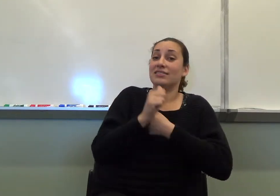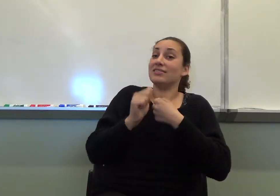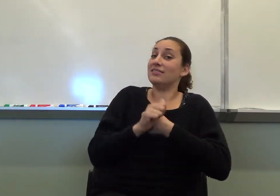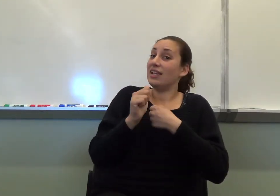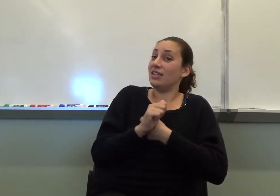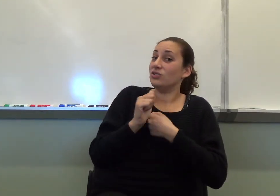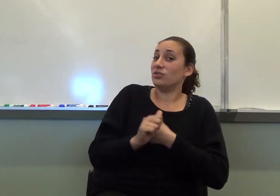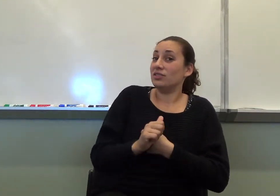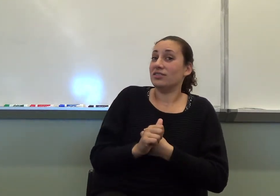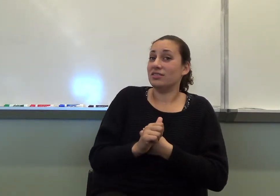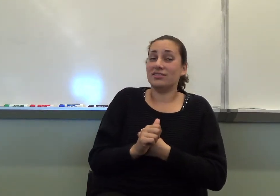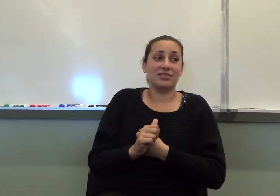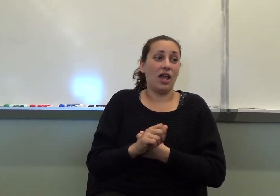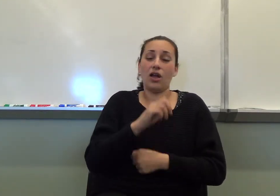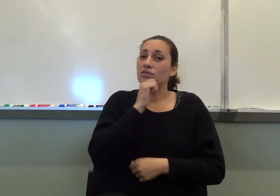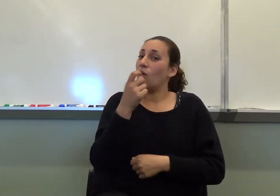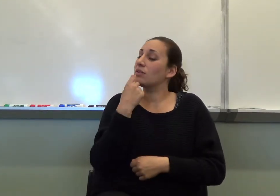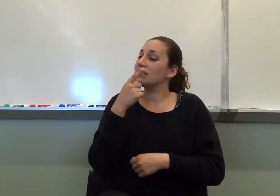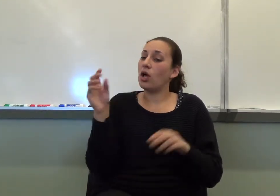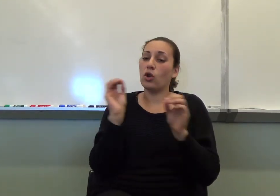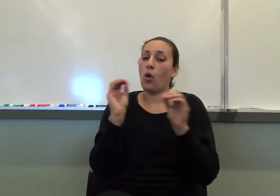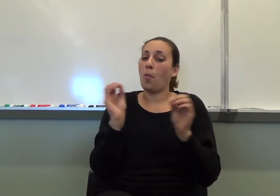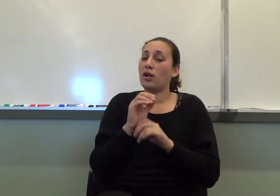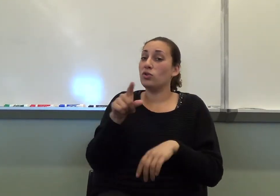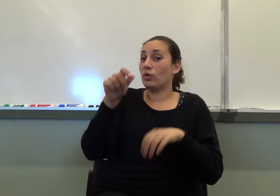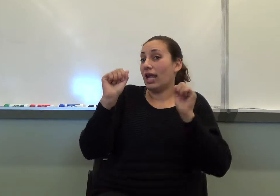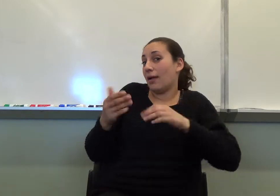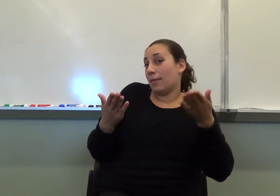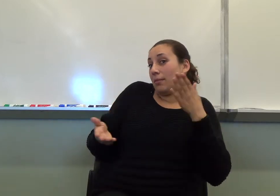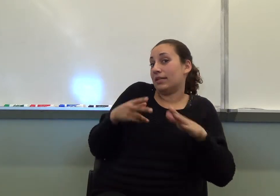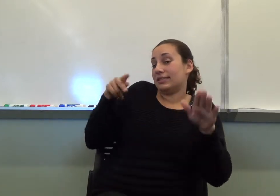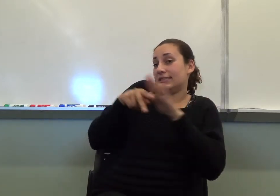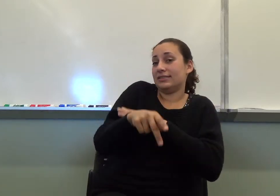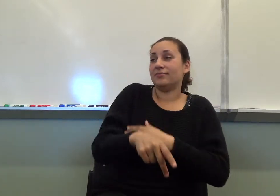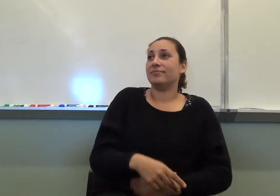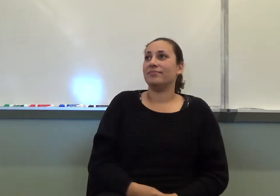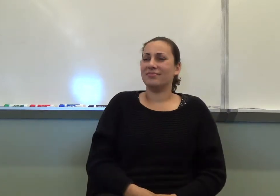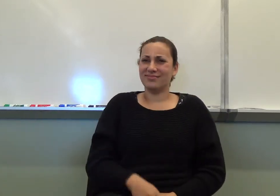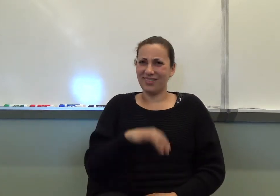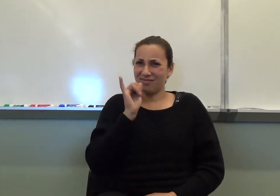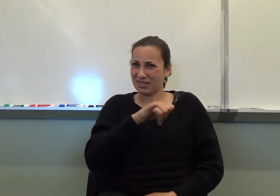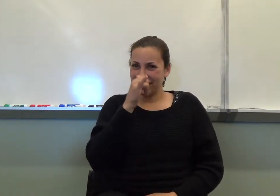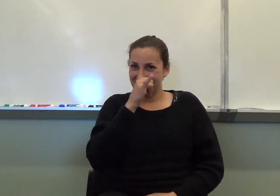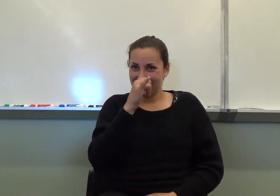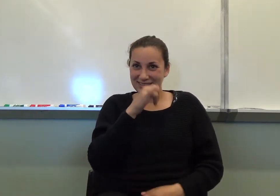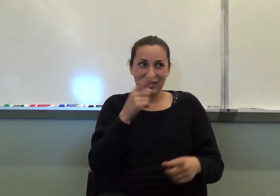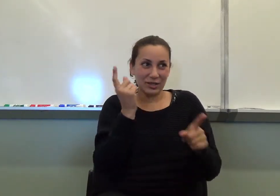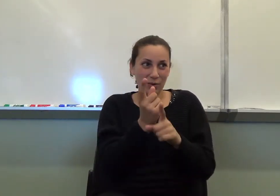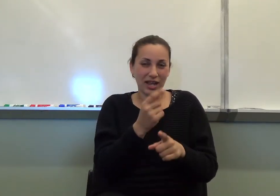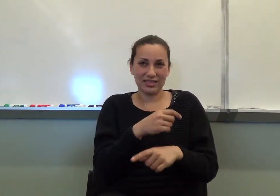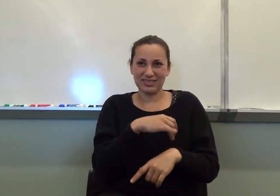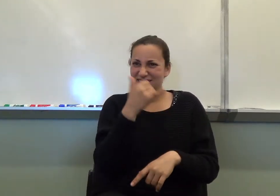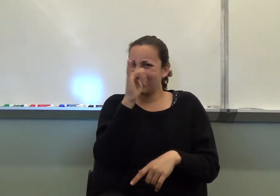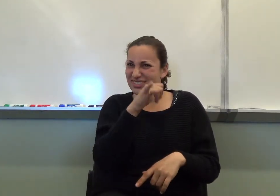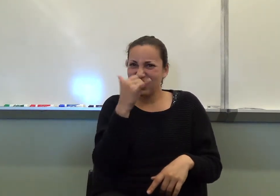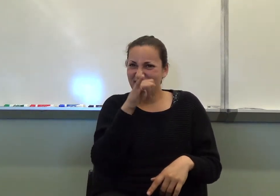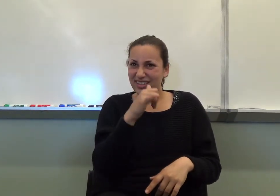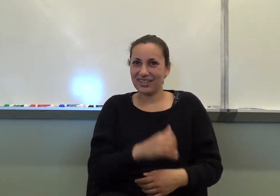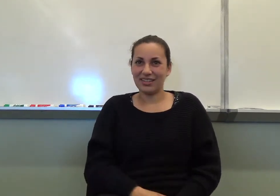board. Don't tell anybody, you can get killed for that, right? And that's how silly it was. Really. And yet, this is all